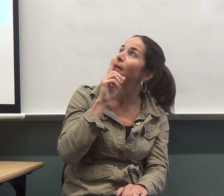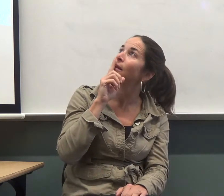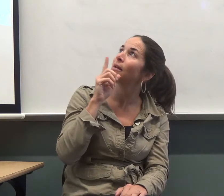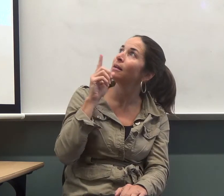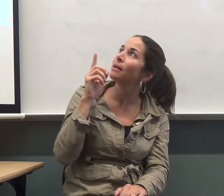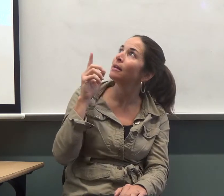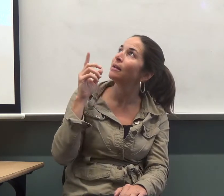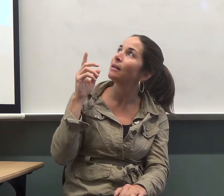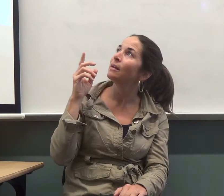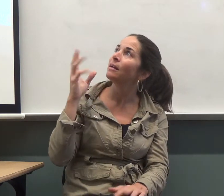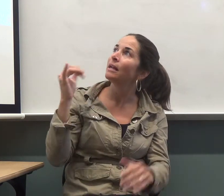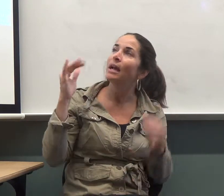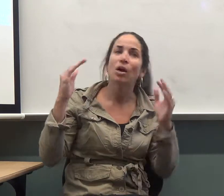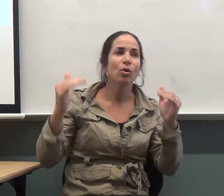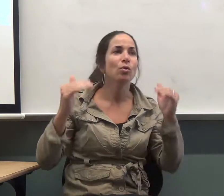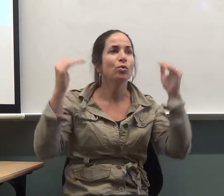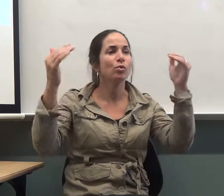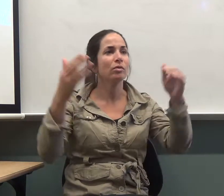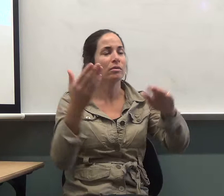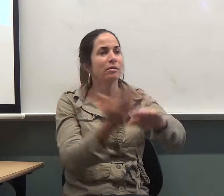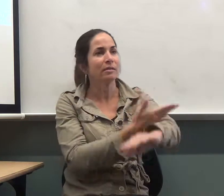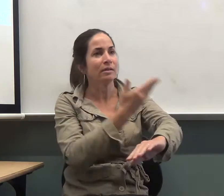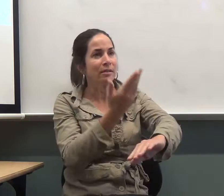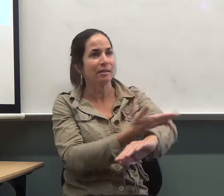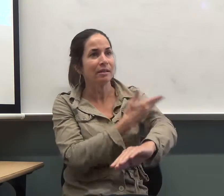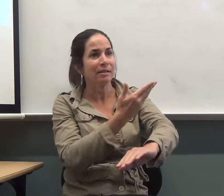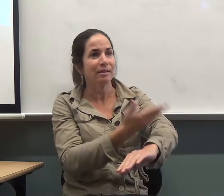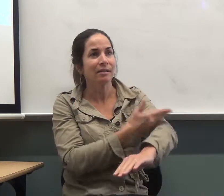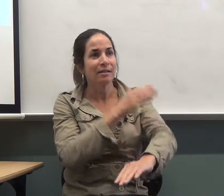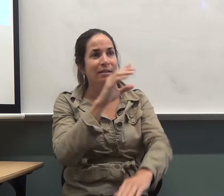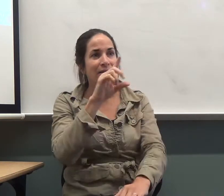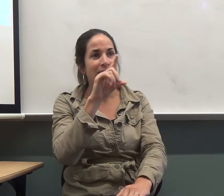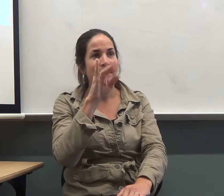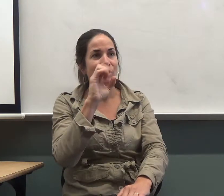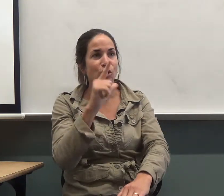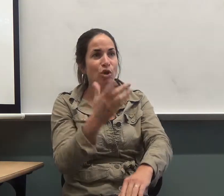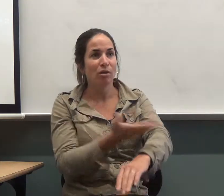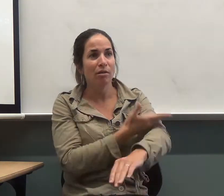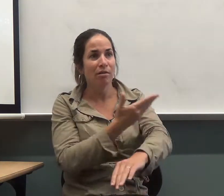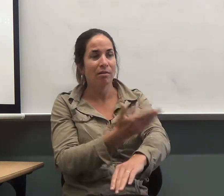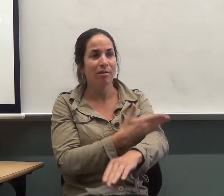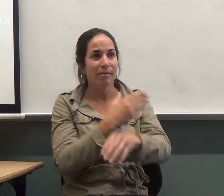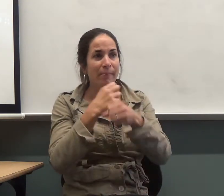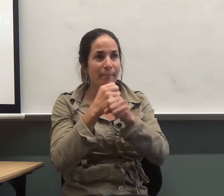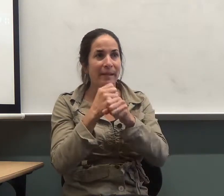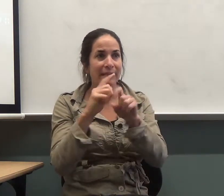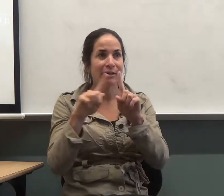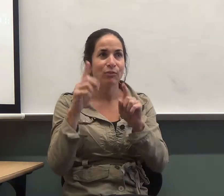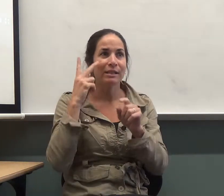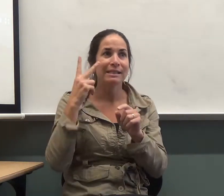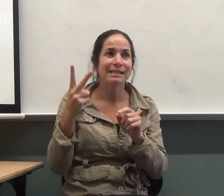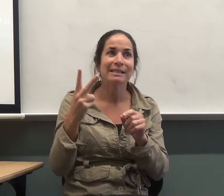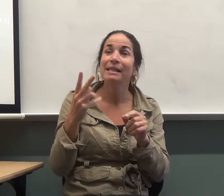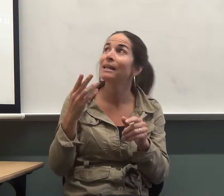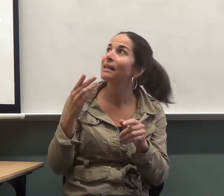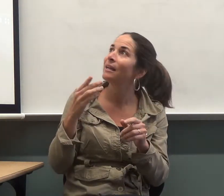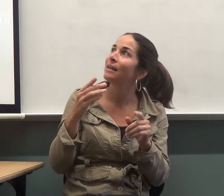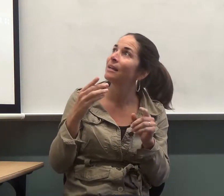version with our modern day film technology. Okay, let's see what it produces for us. They probably added stuff.